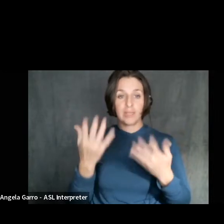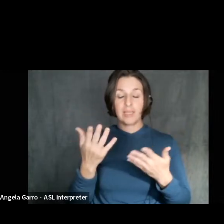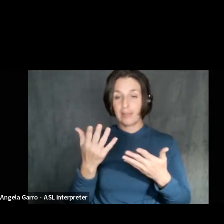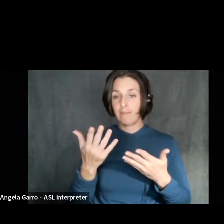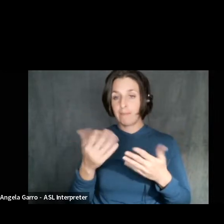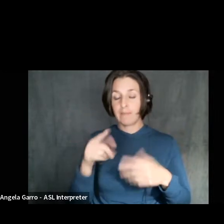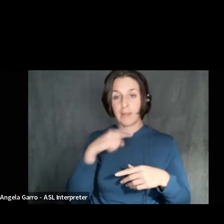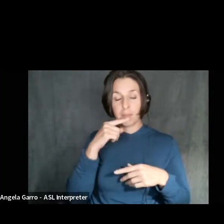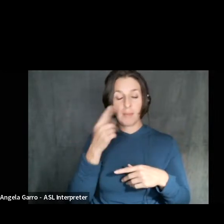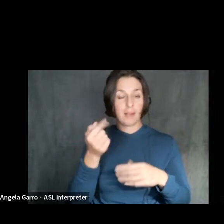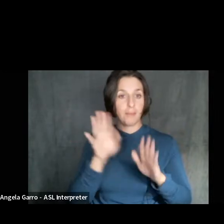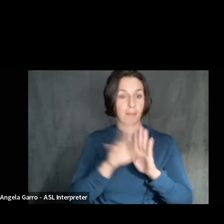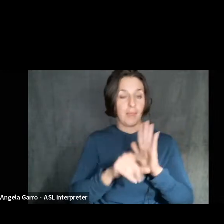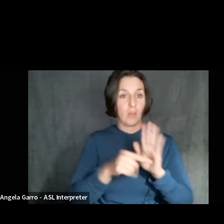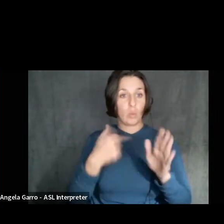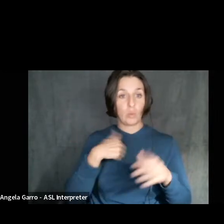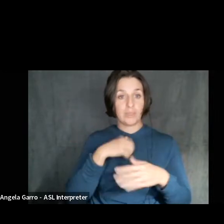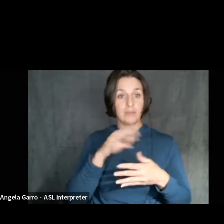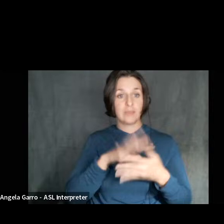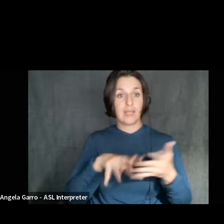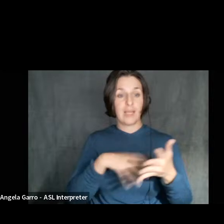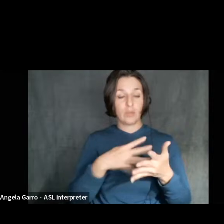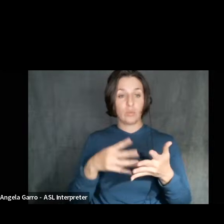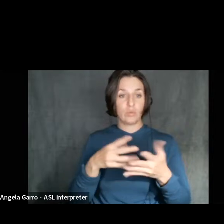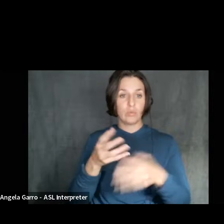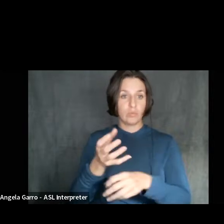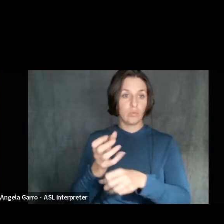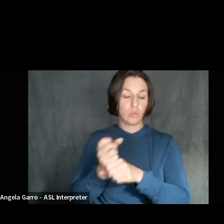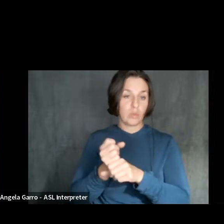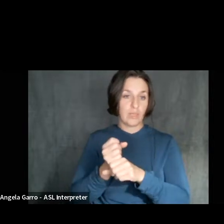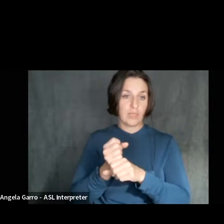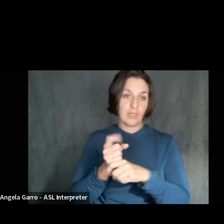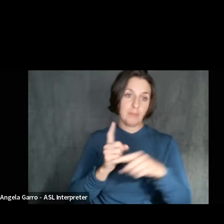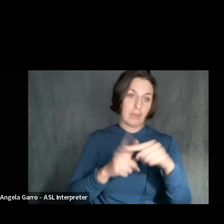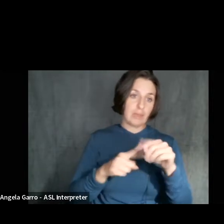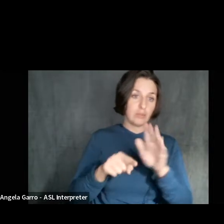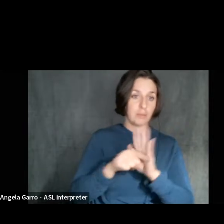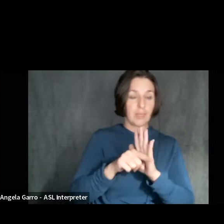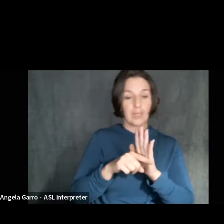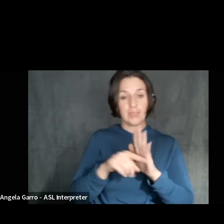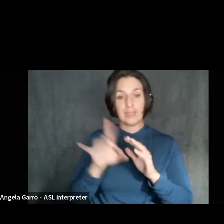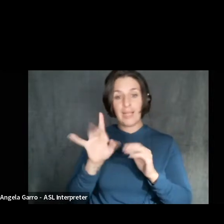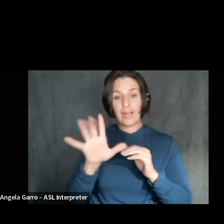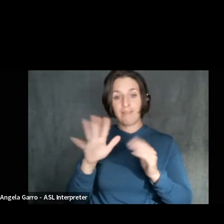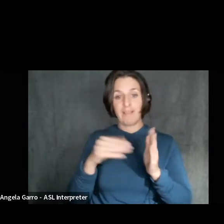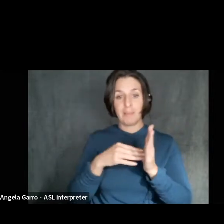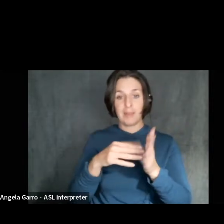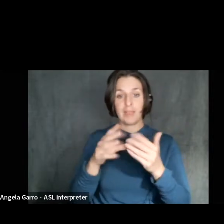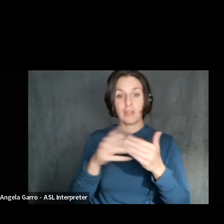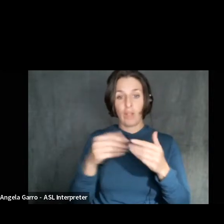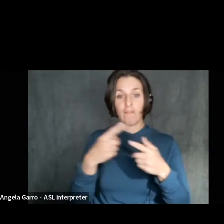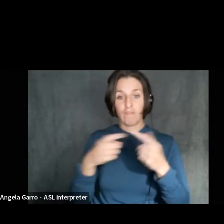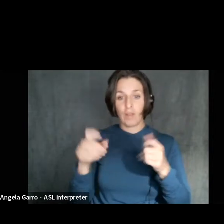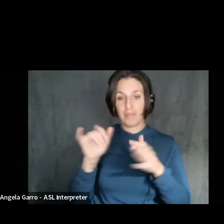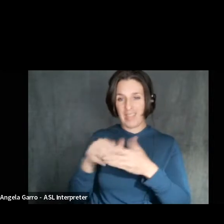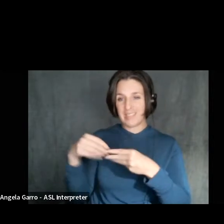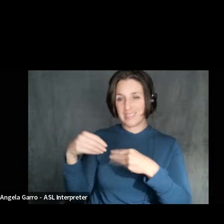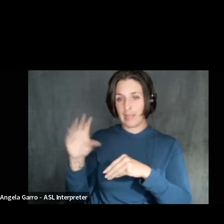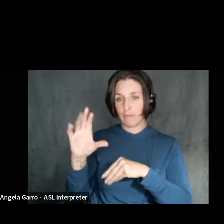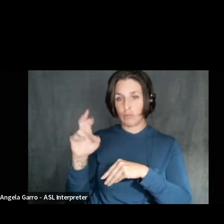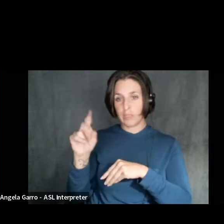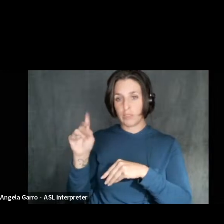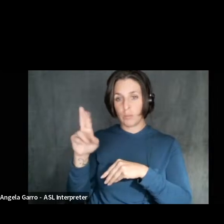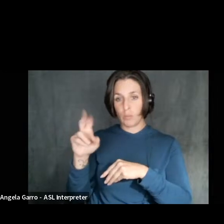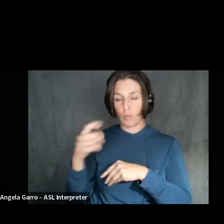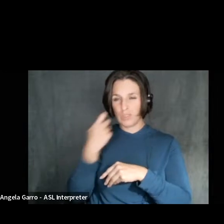here. So we're scheduled to receive plus or minus $85 million from the sale of Crestmore. We just talked about the